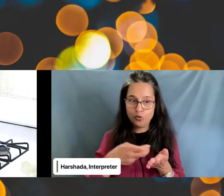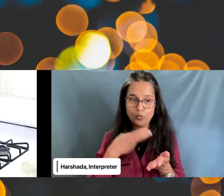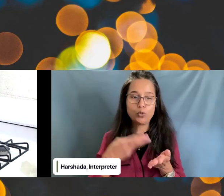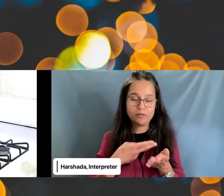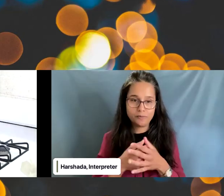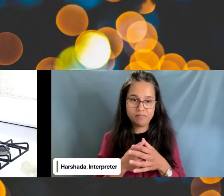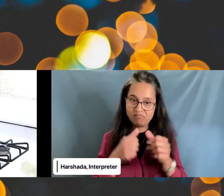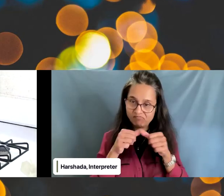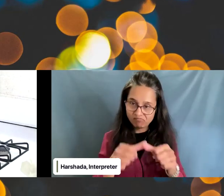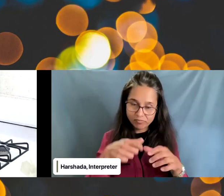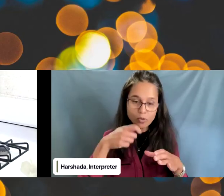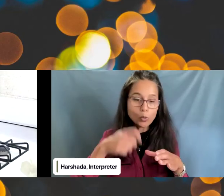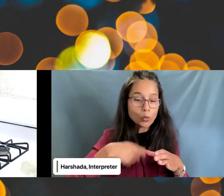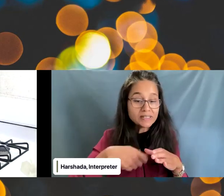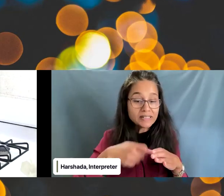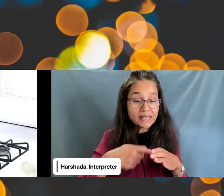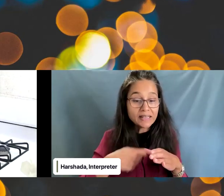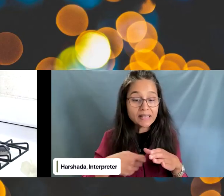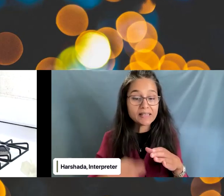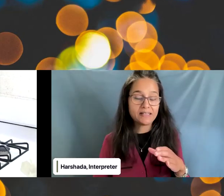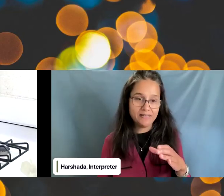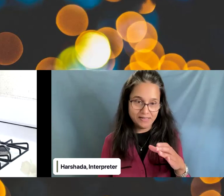Keep whisking that.